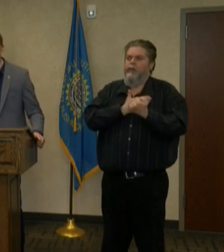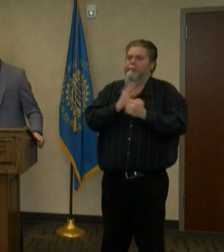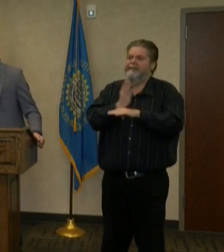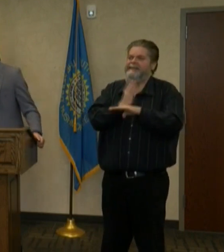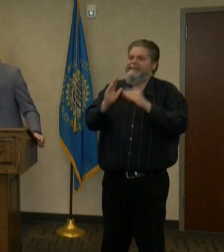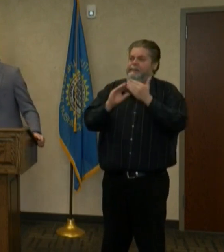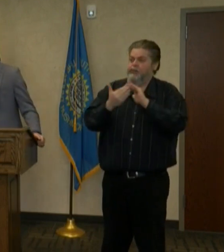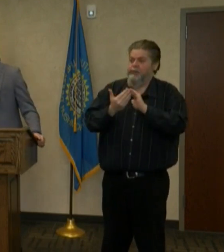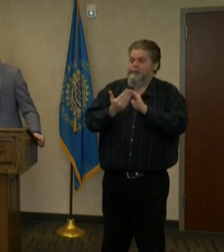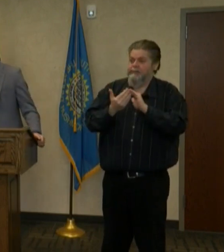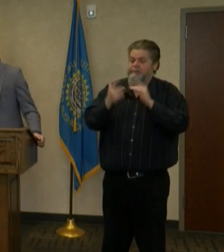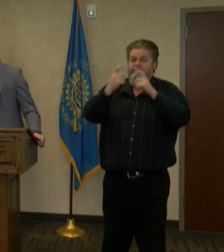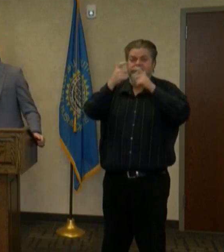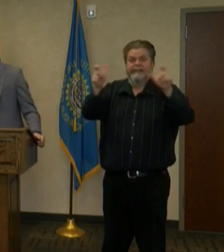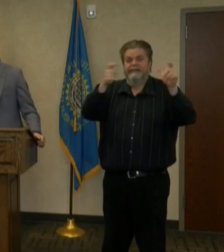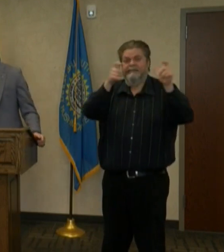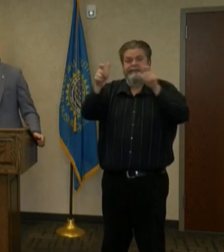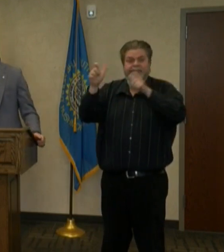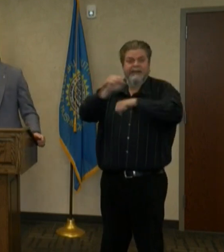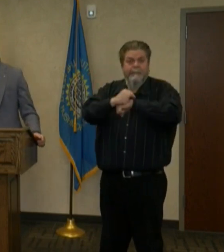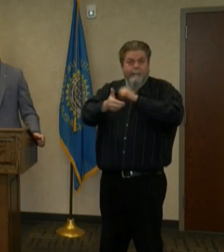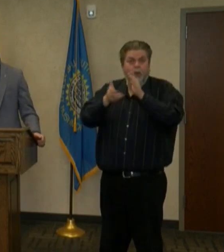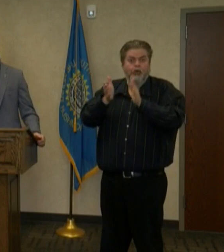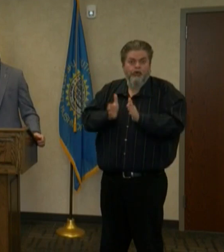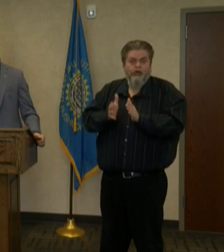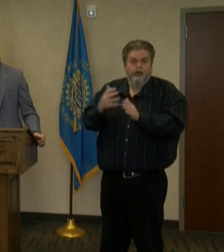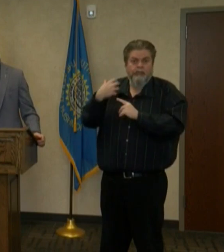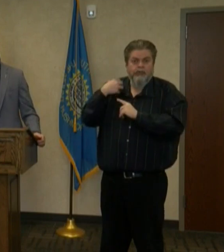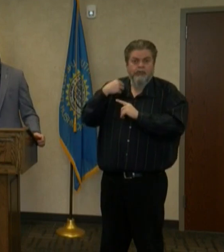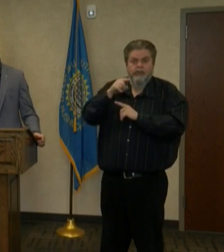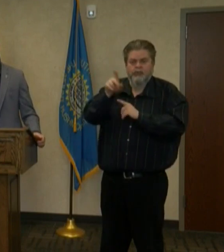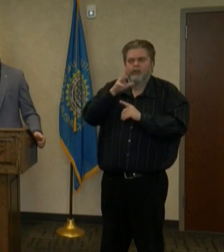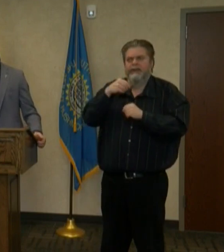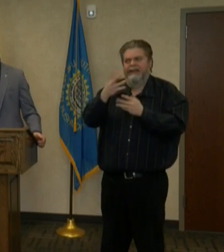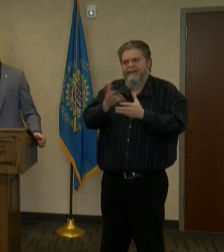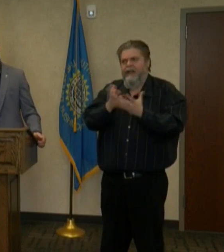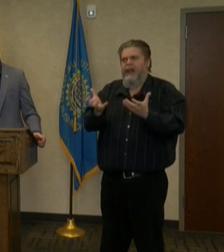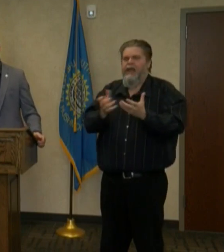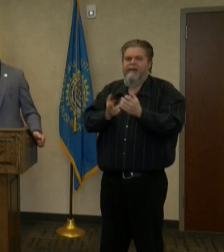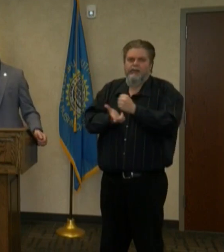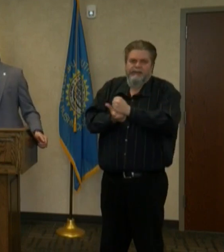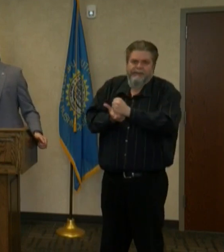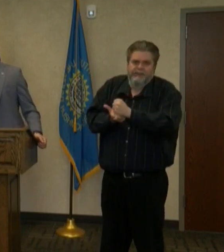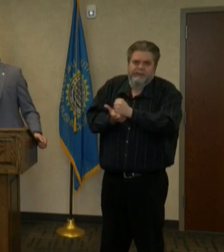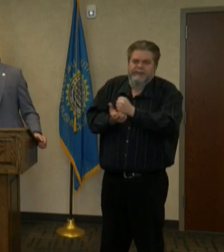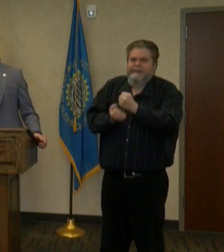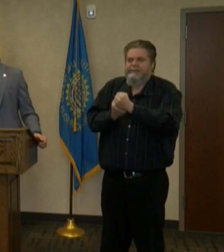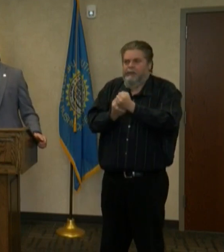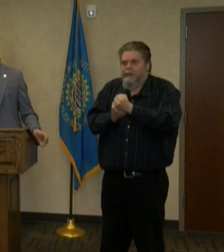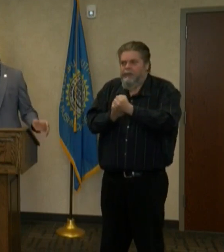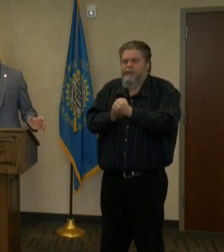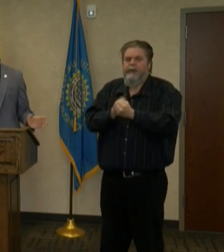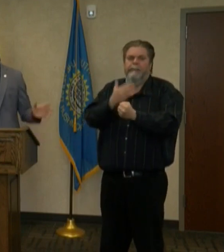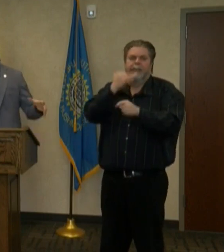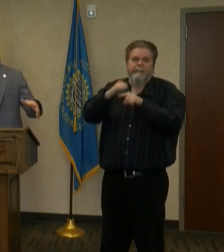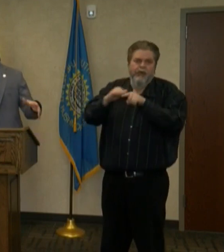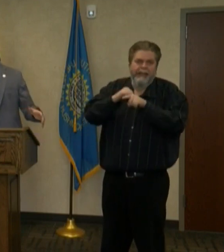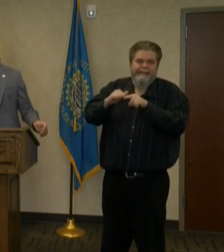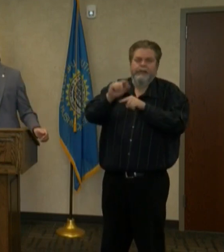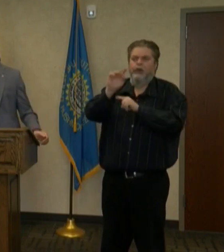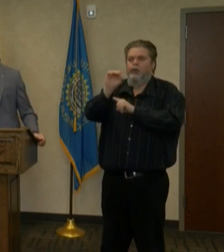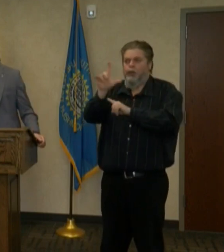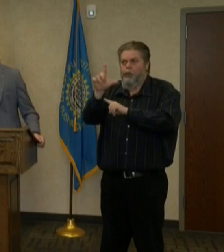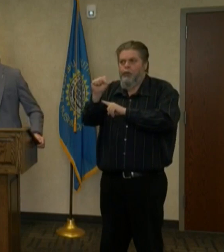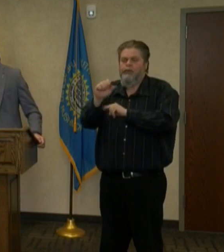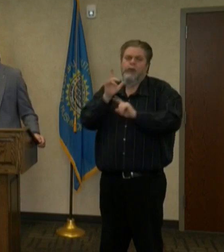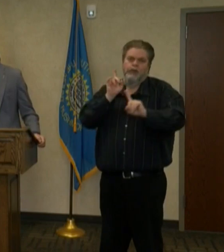community, specifically some of our larger employers, to be giving them a lot of resources, best practices, and tools, including on-site